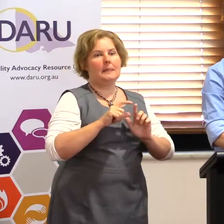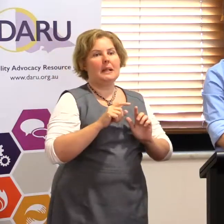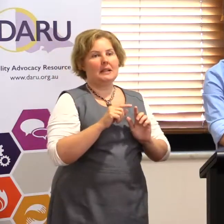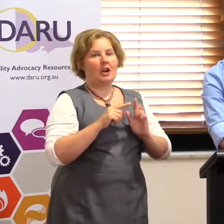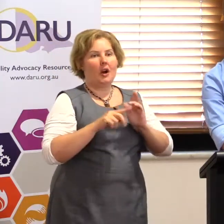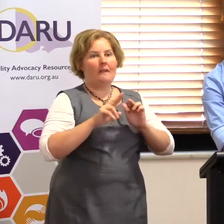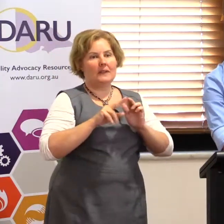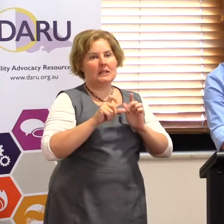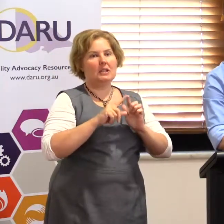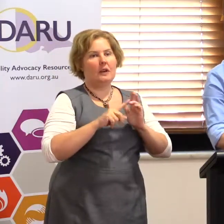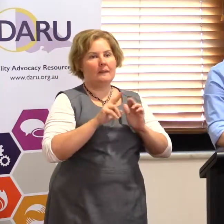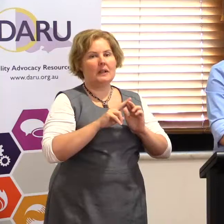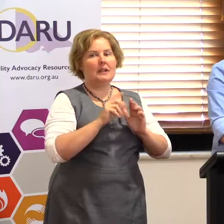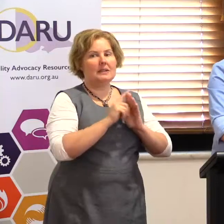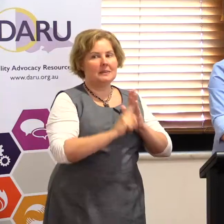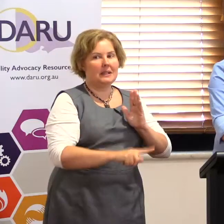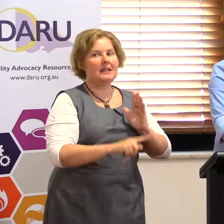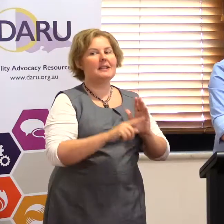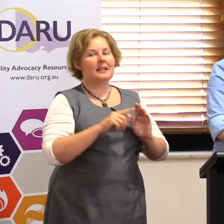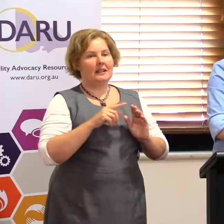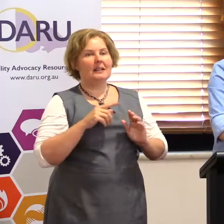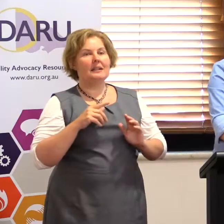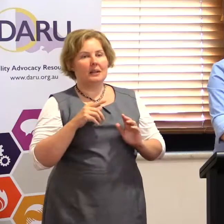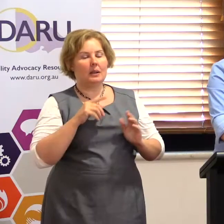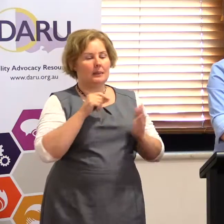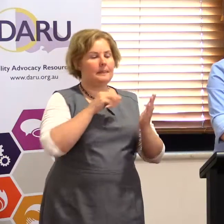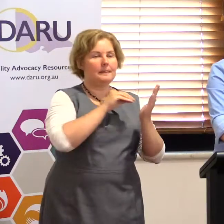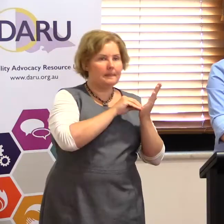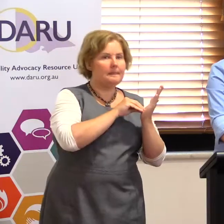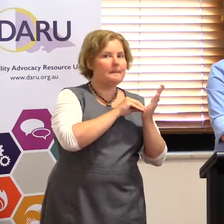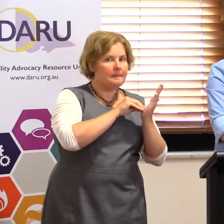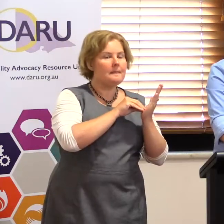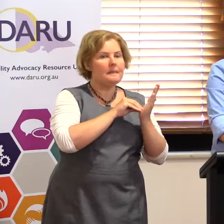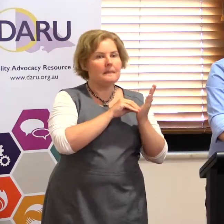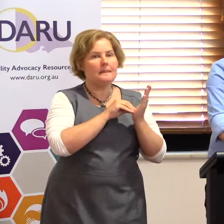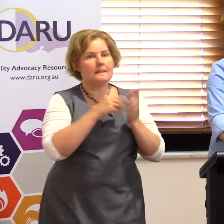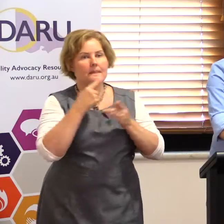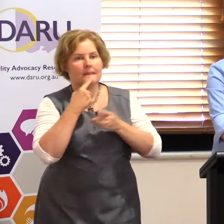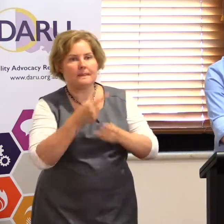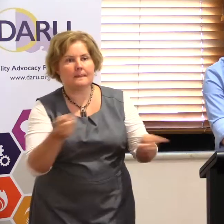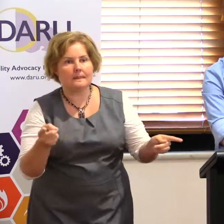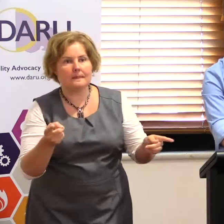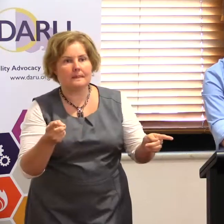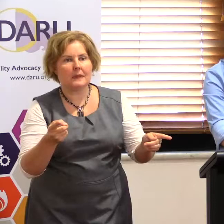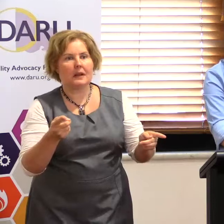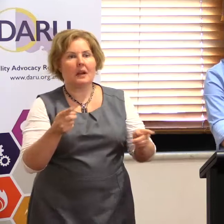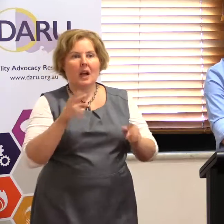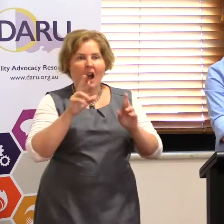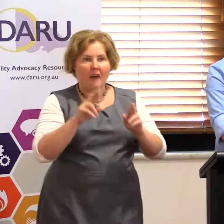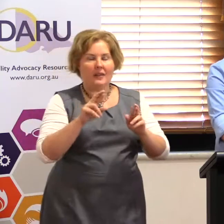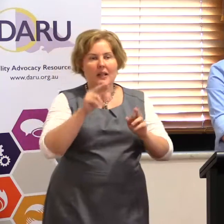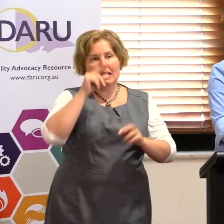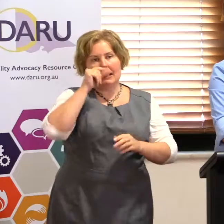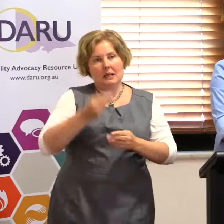Table, and with the register. So hopefully we can make those figures better. Surely we can do better than the figures